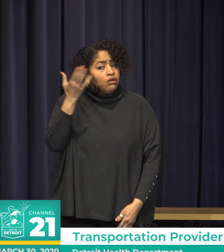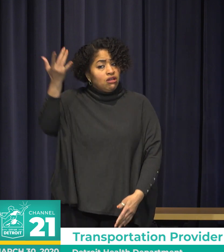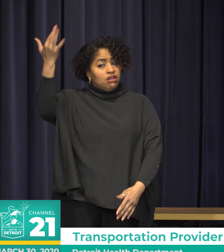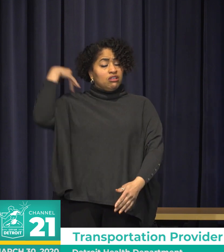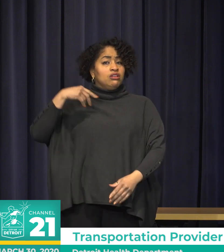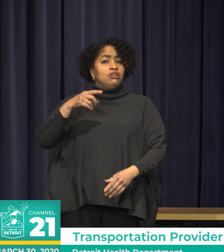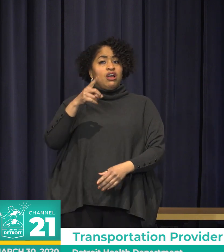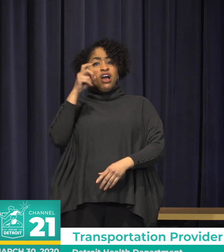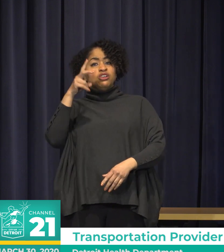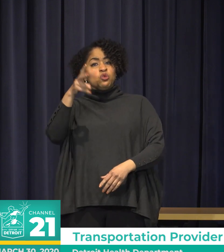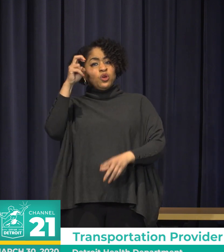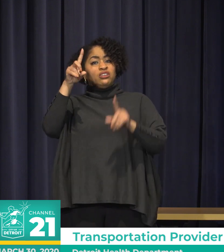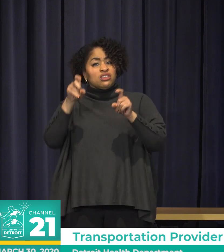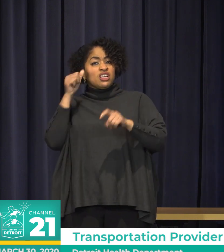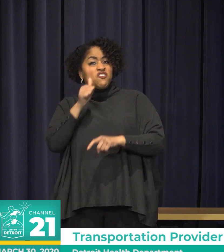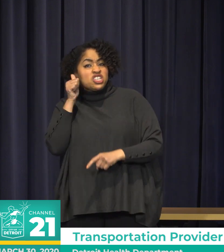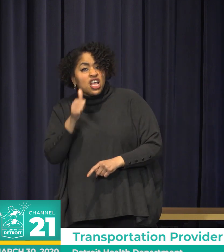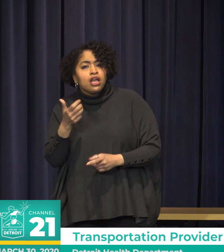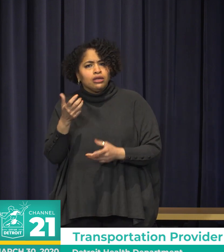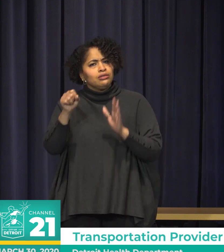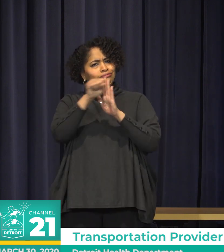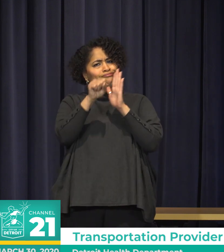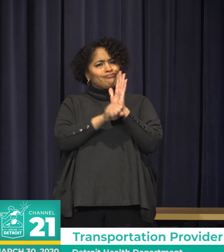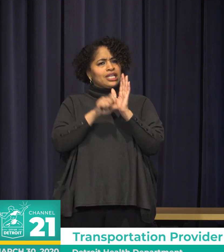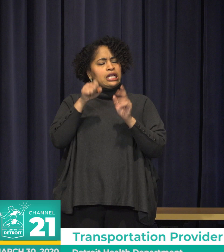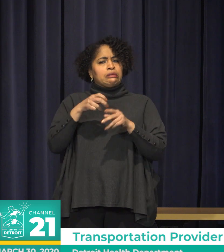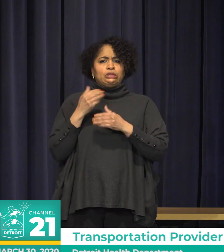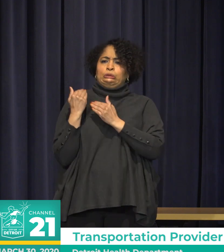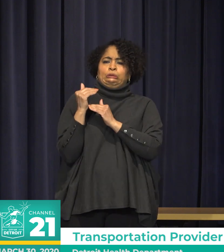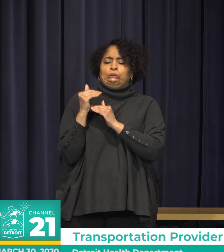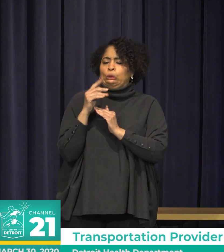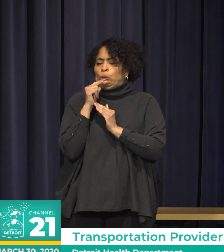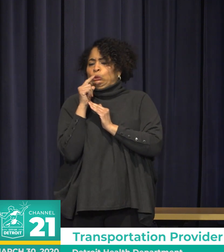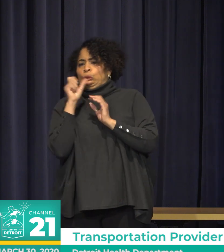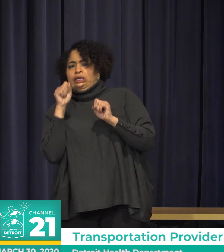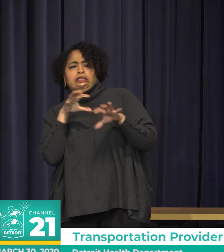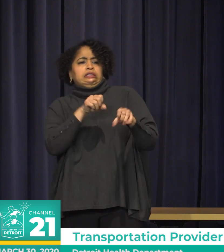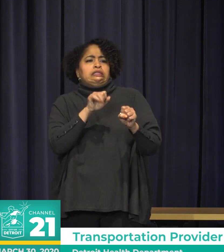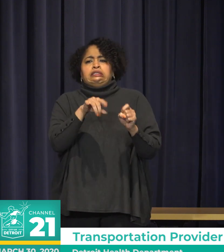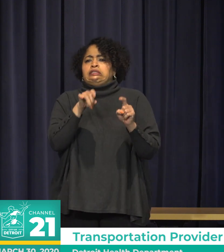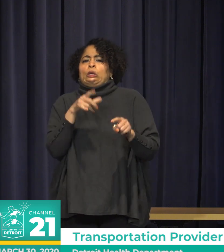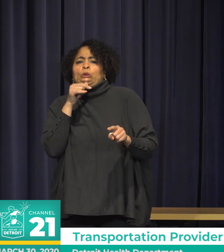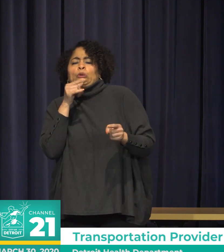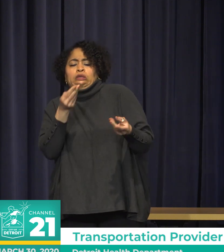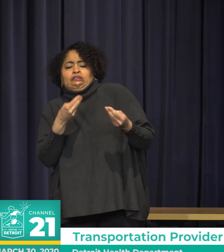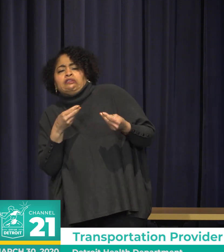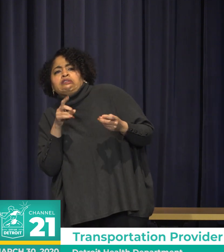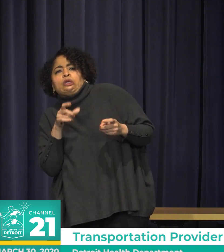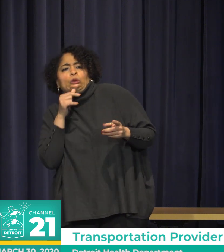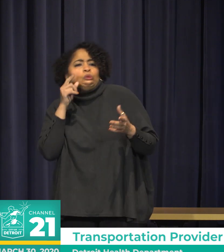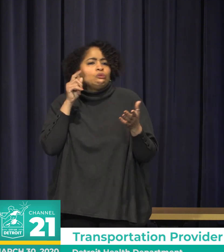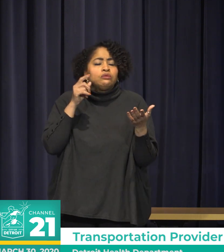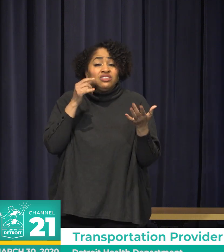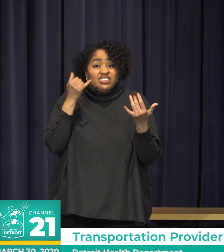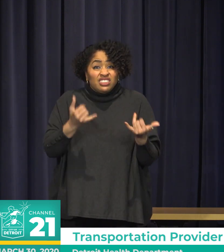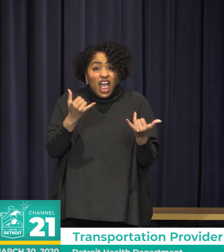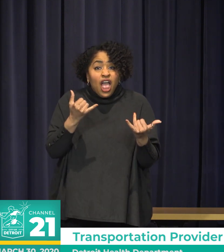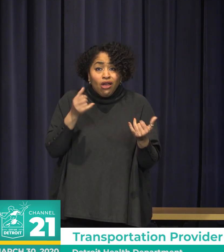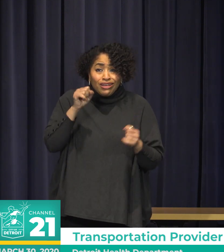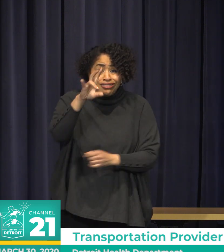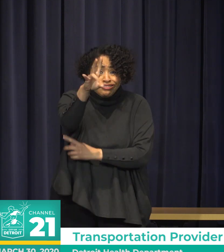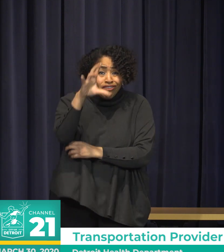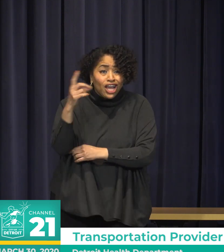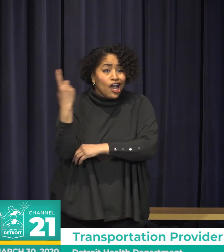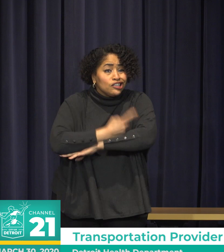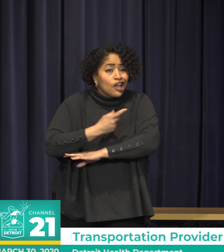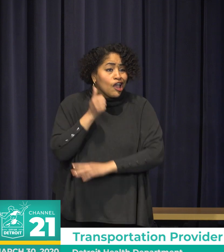tests a day, the state had to be very restrictive on who could get those tests. Right now at the fairgrounds, we got the ability to do 700